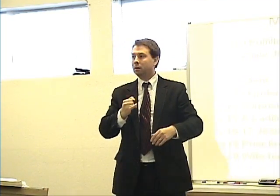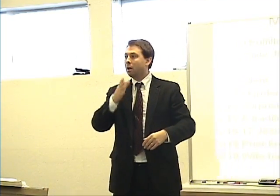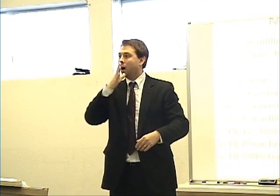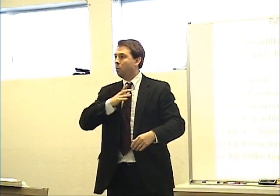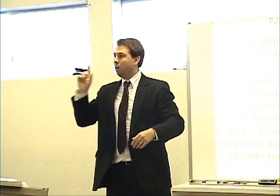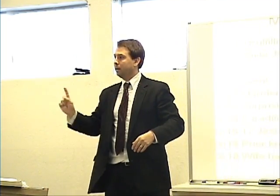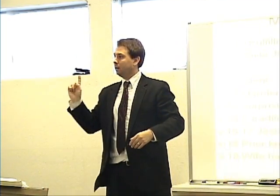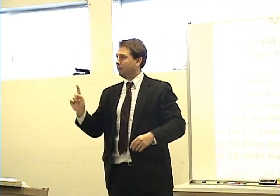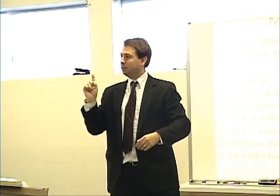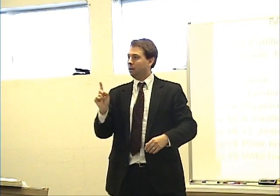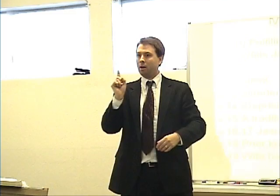A woman comes along.